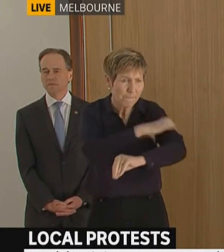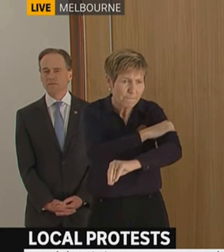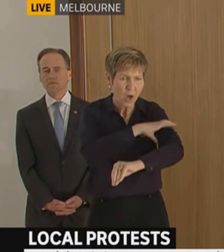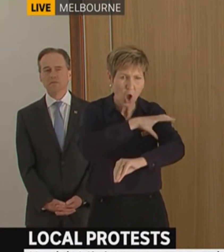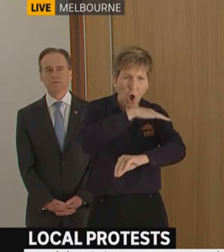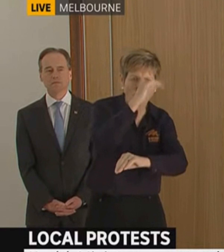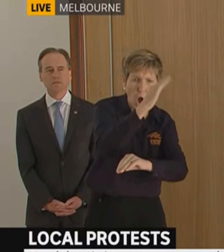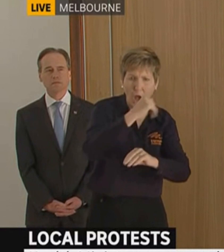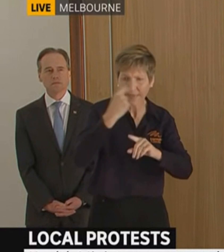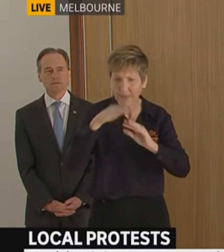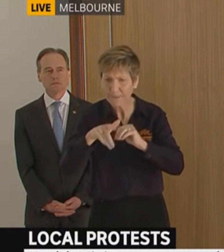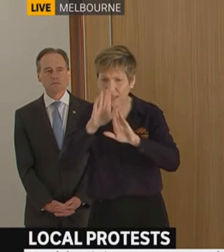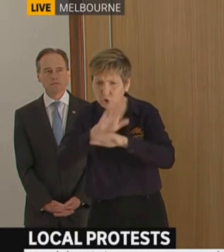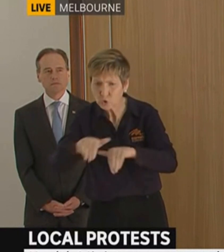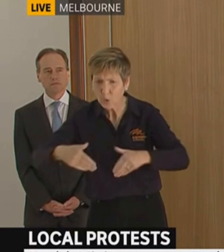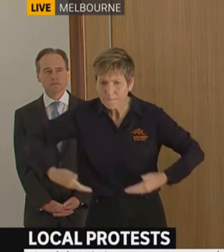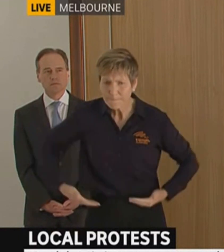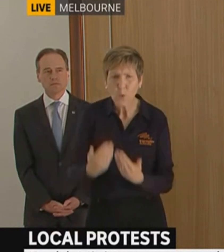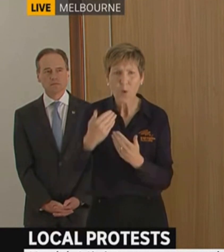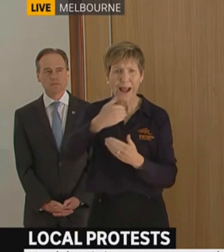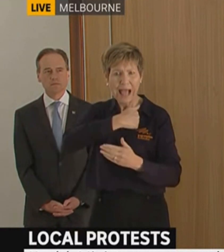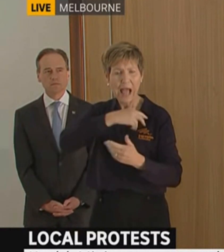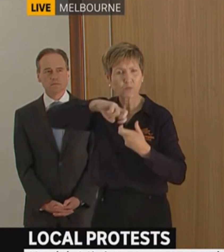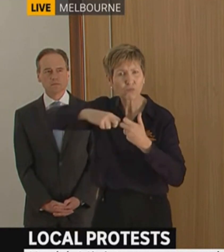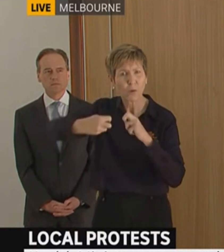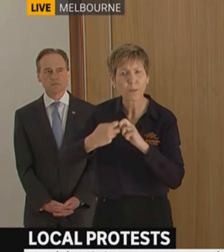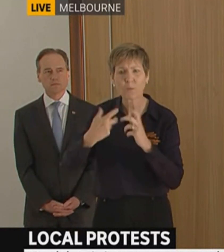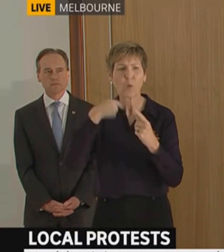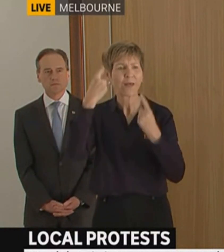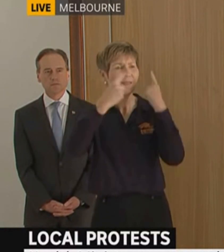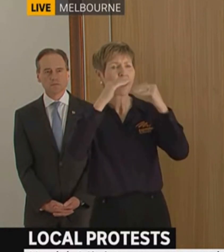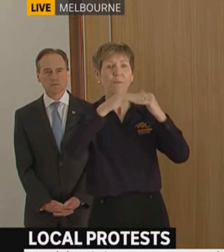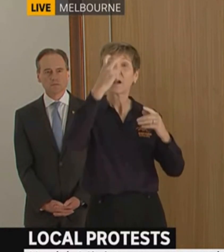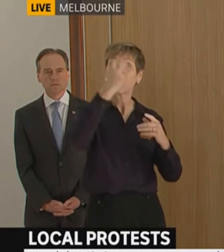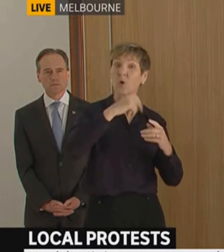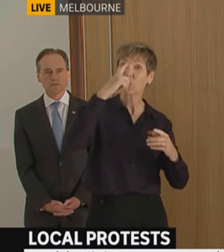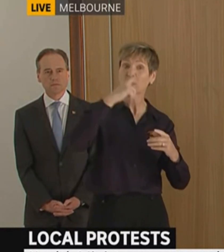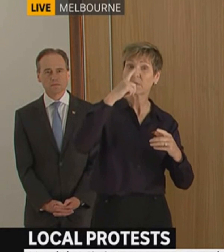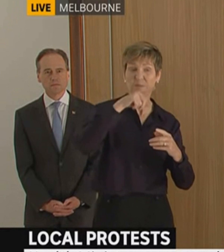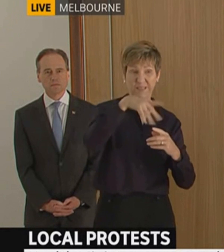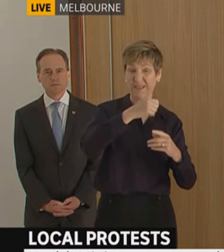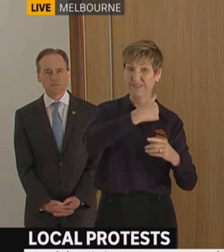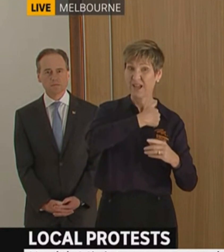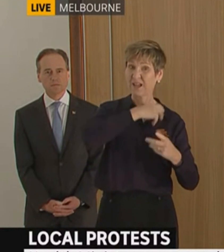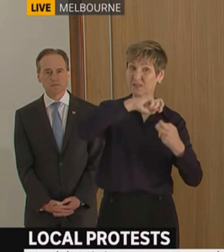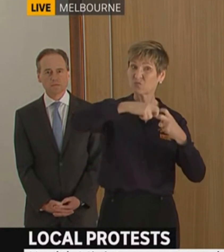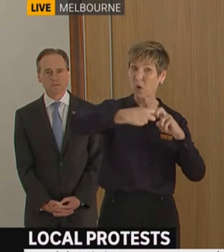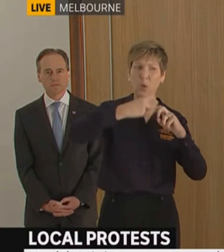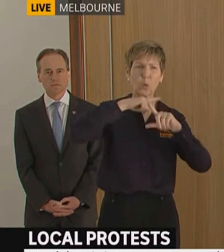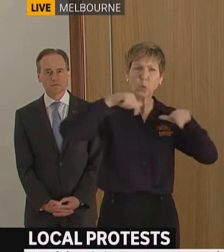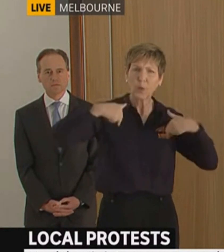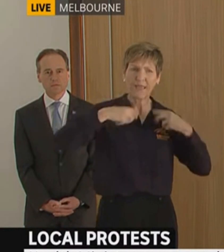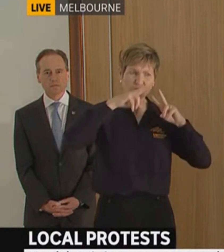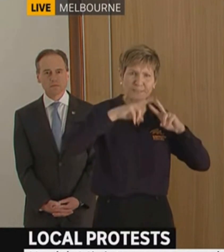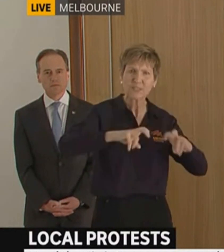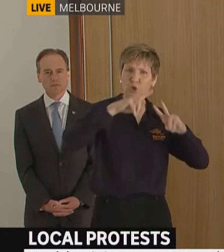whether that's young kids born with heart disease or older Australians who are living with chronic heart disease. These steps have